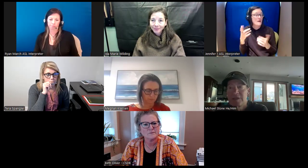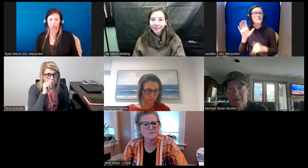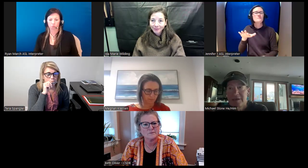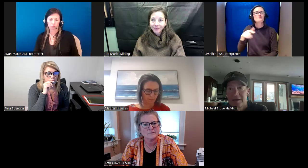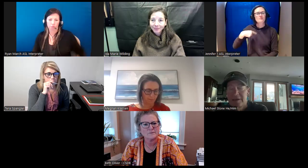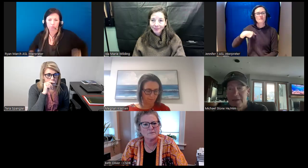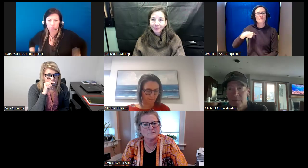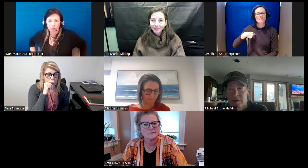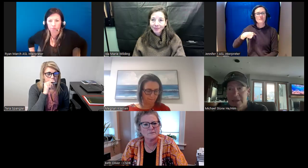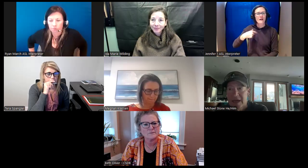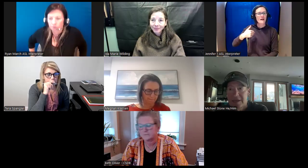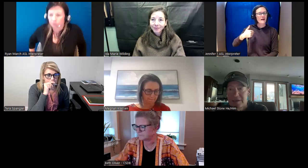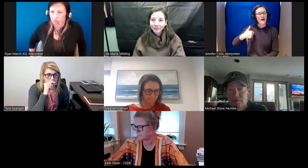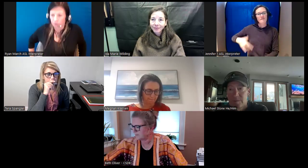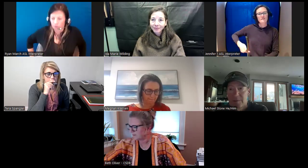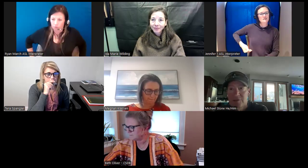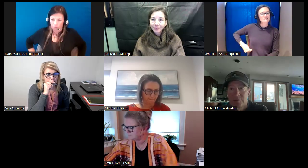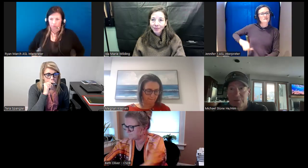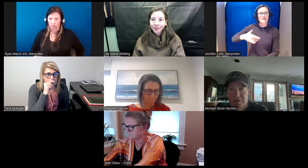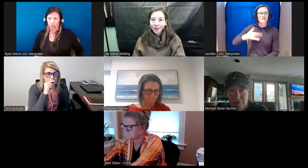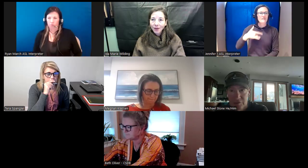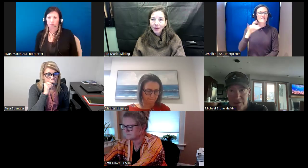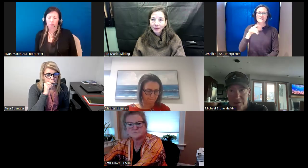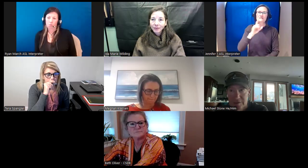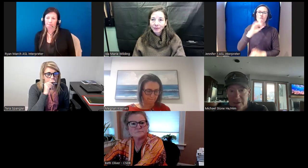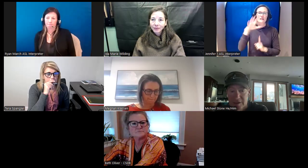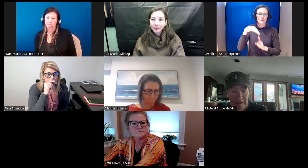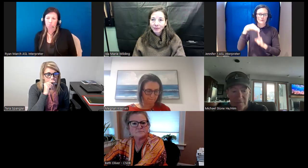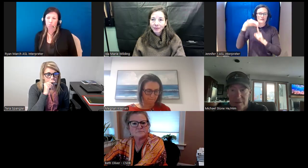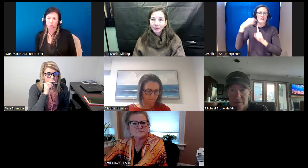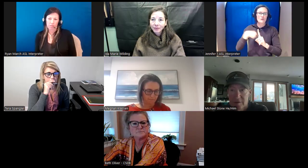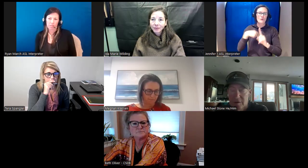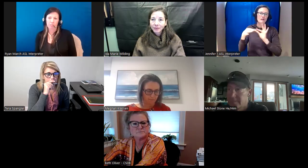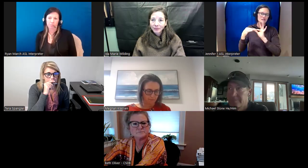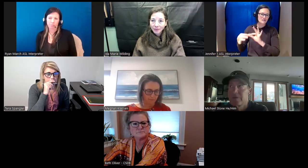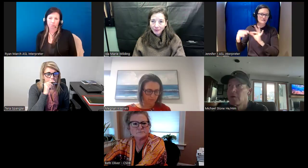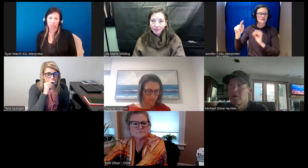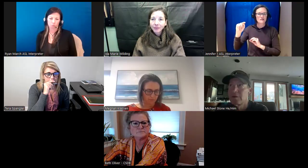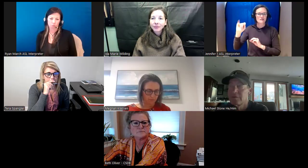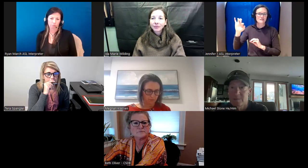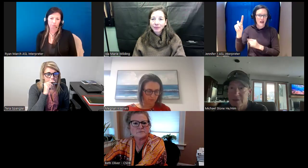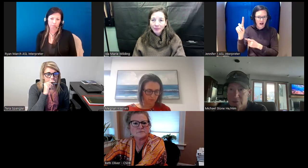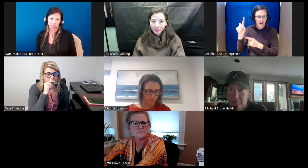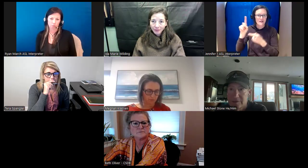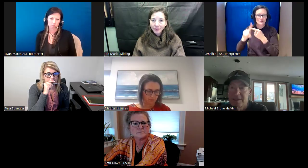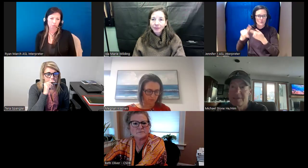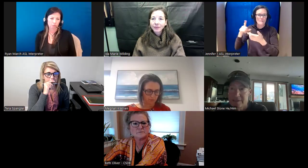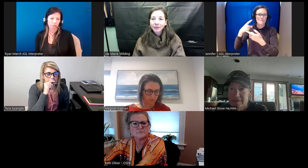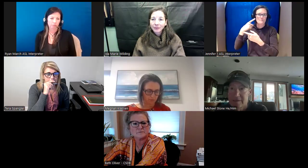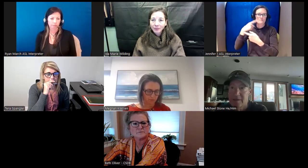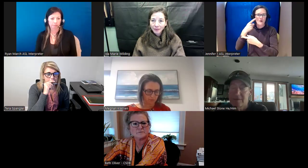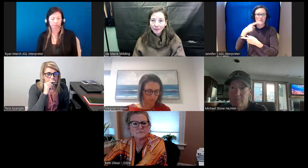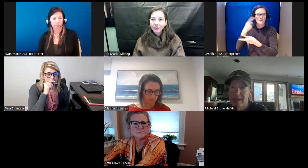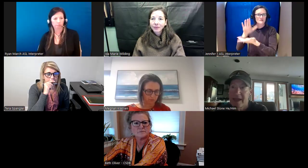it's unique that we are tied to a public school district, given all of the special needs